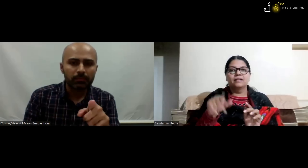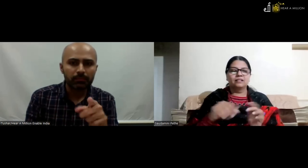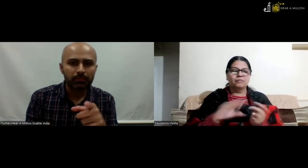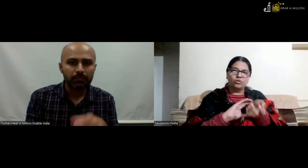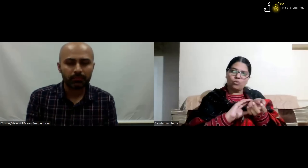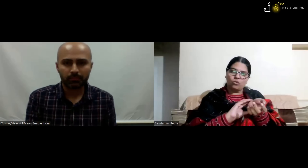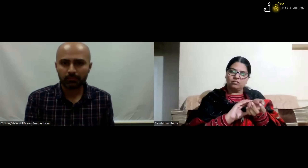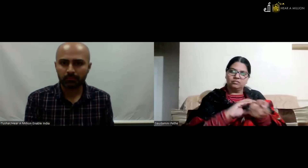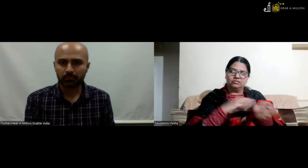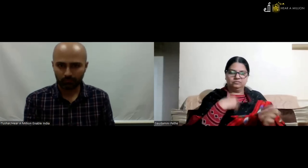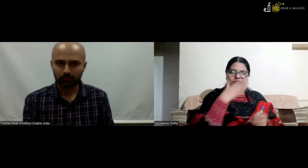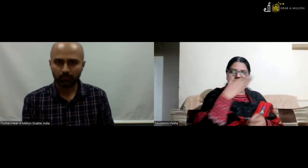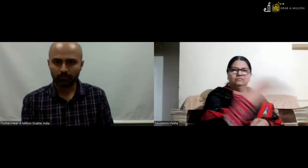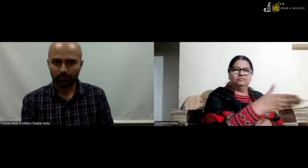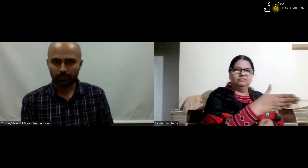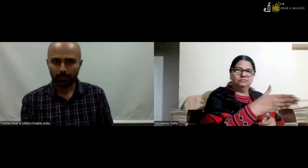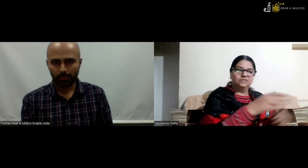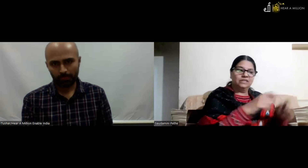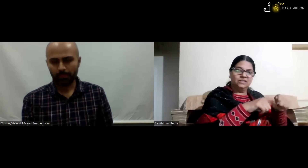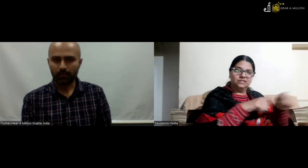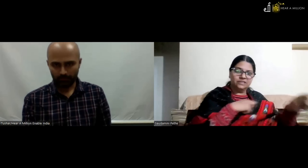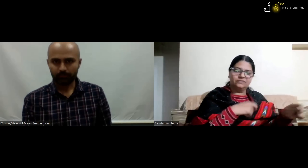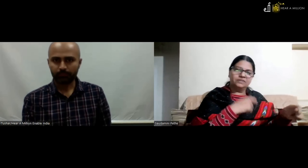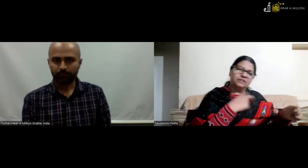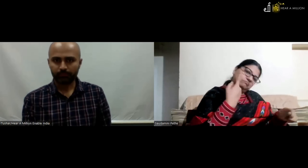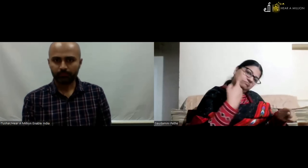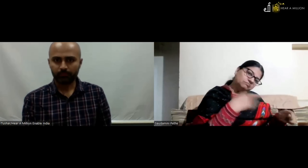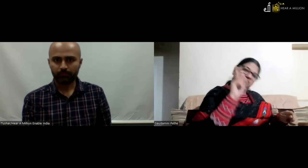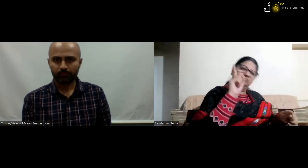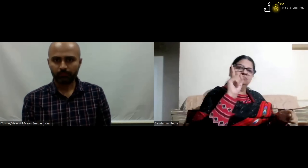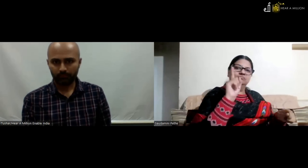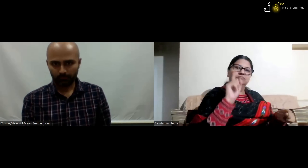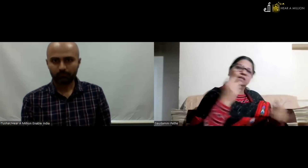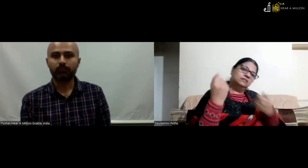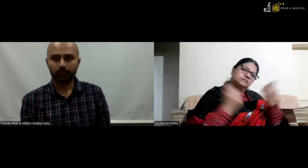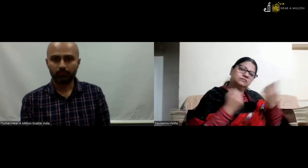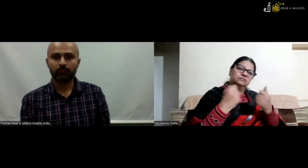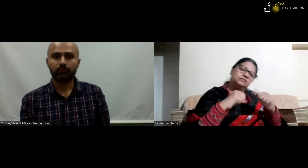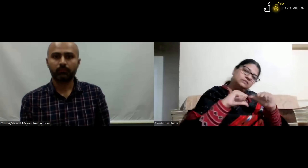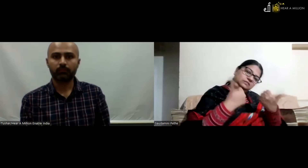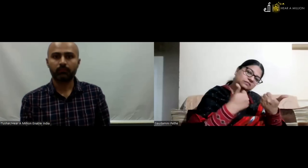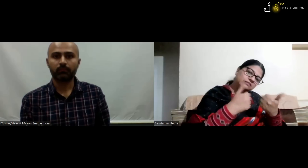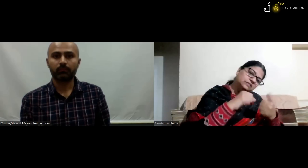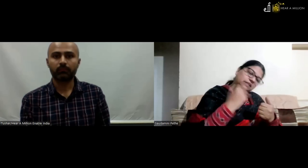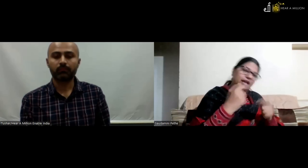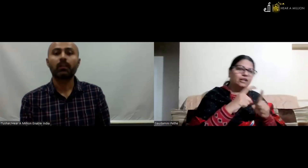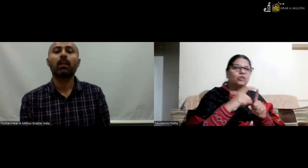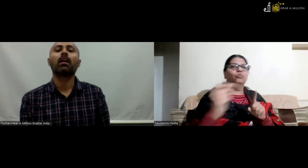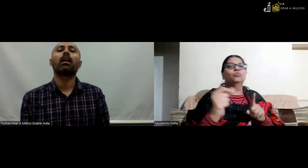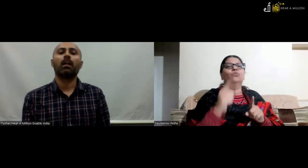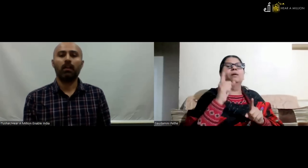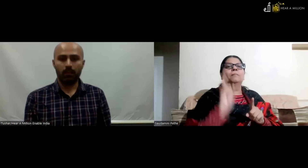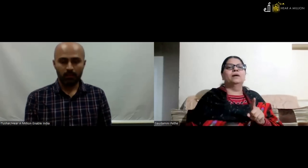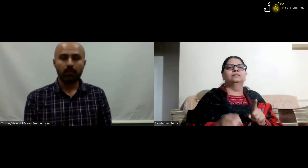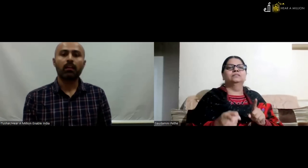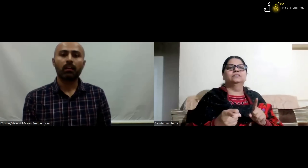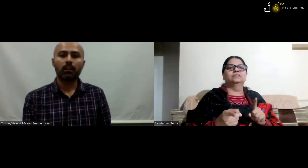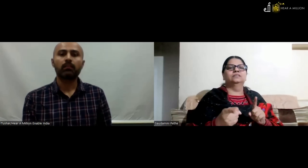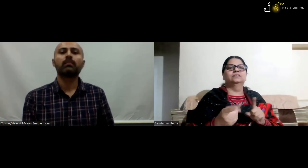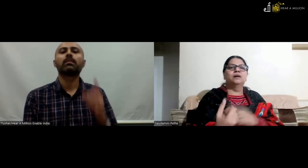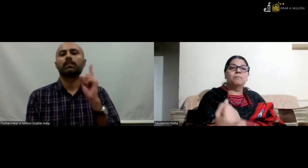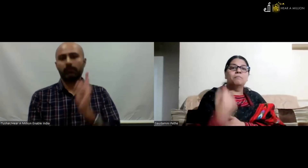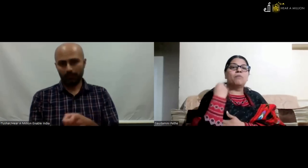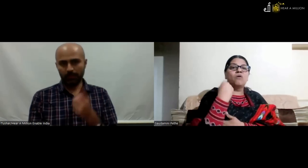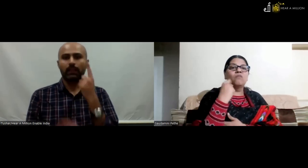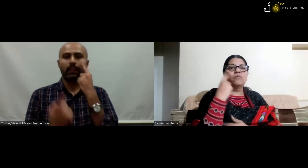license. Can you share an example? For example, if I get the medical certification from the doctor that I